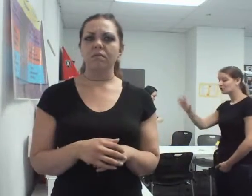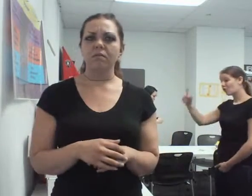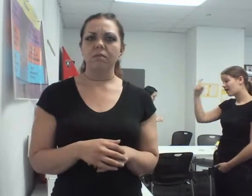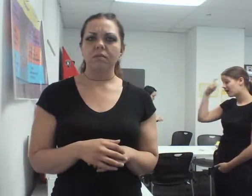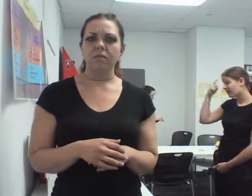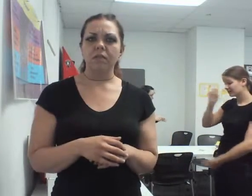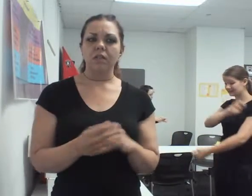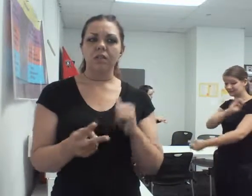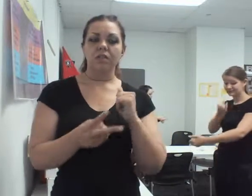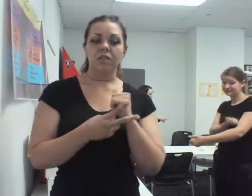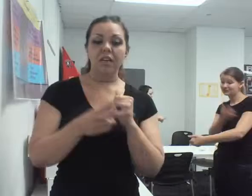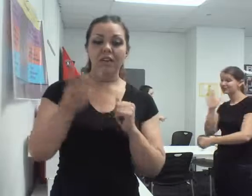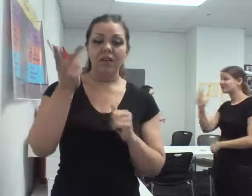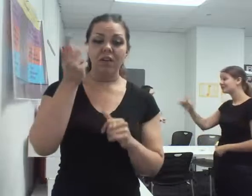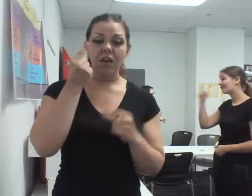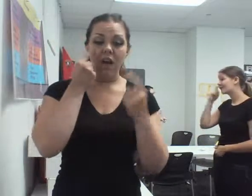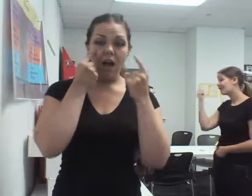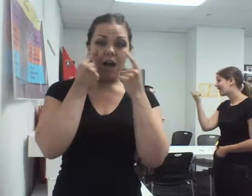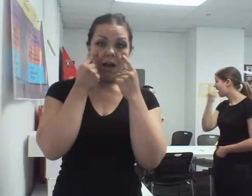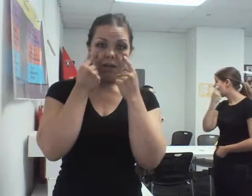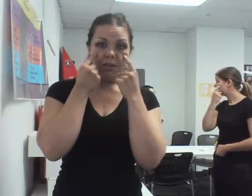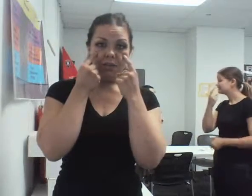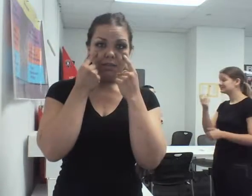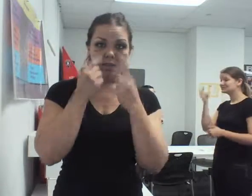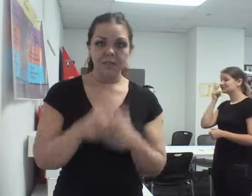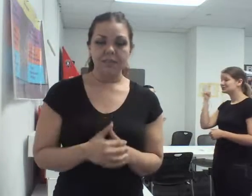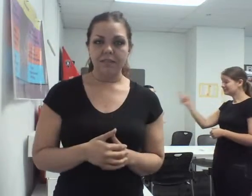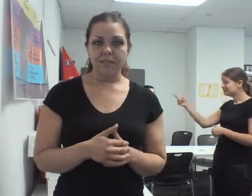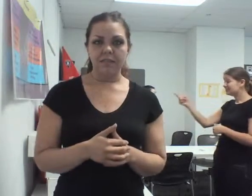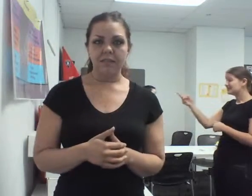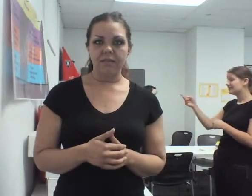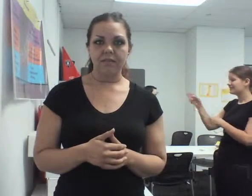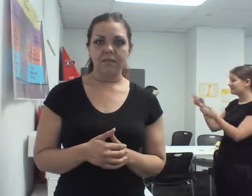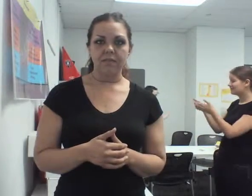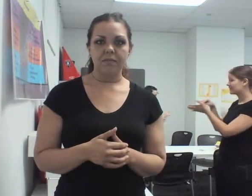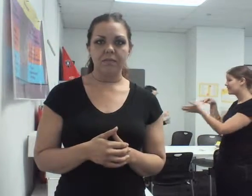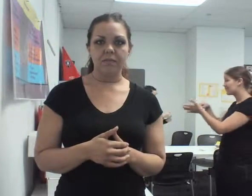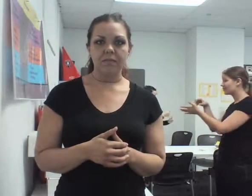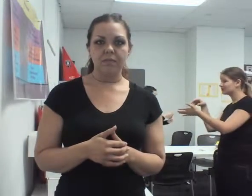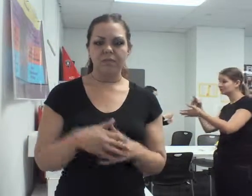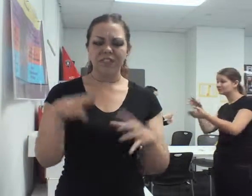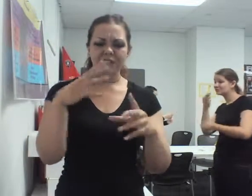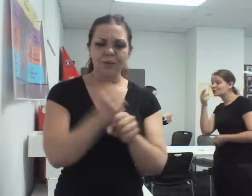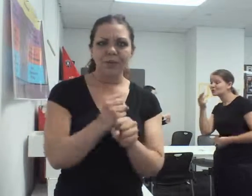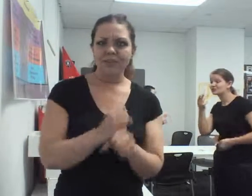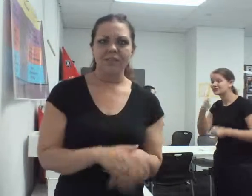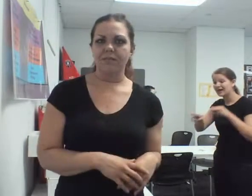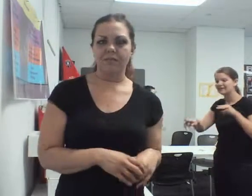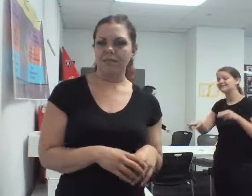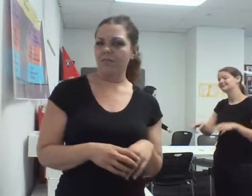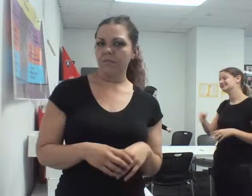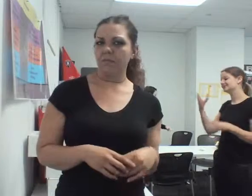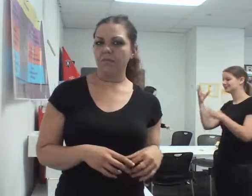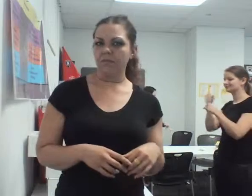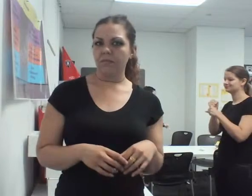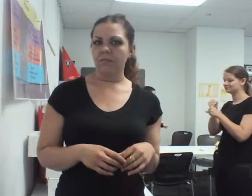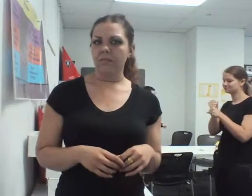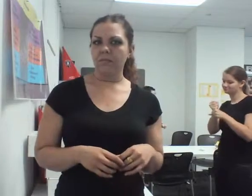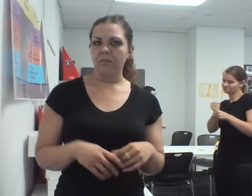your eyes. They start going 4, 6, 9, similar. Got it. Make that transition into what is natural